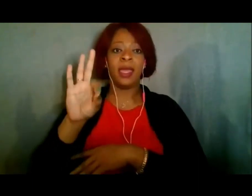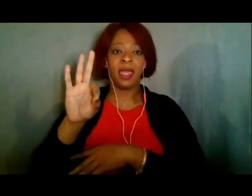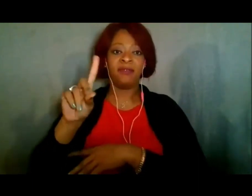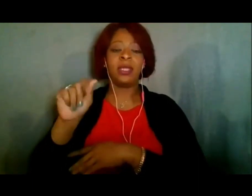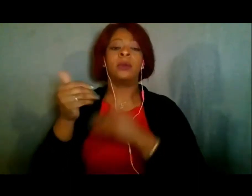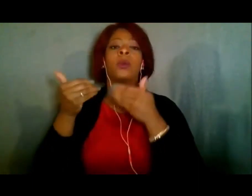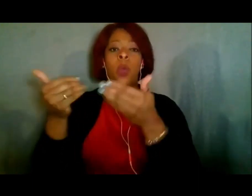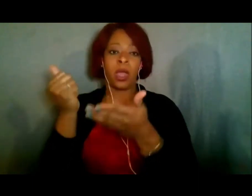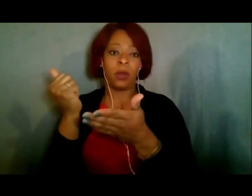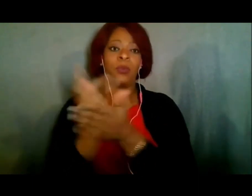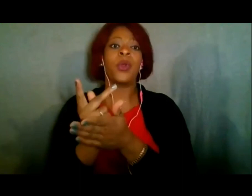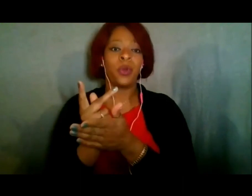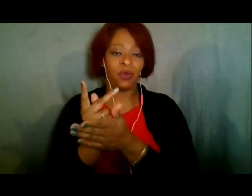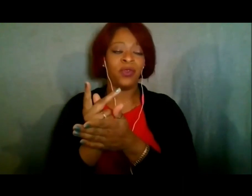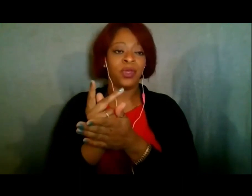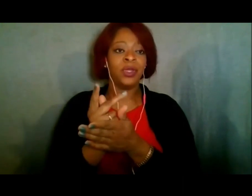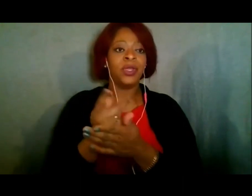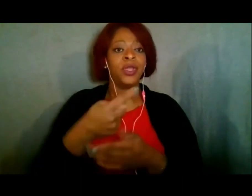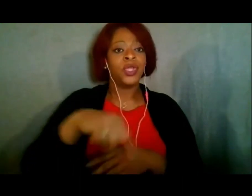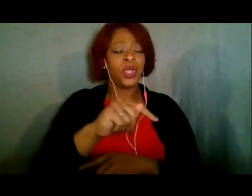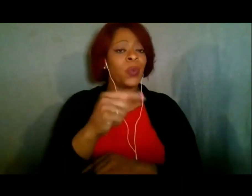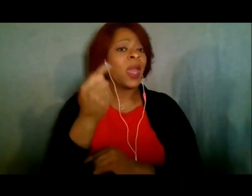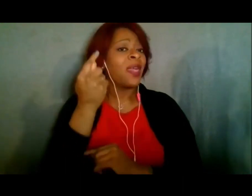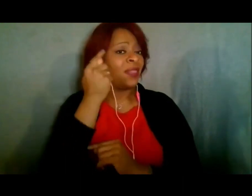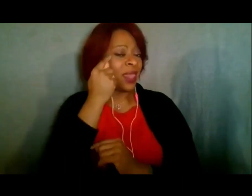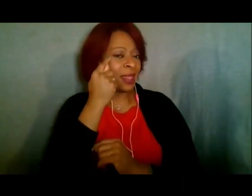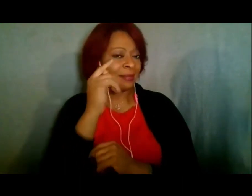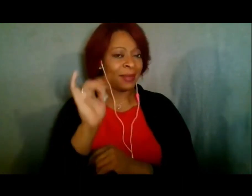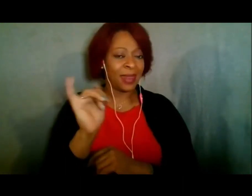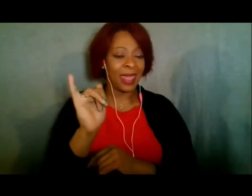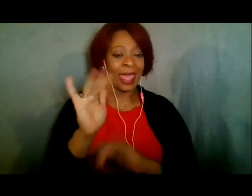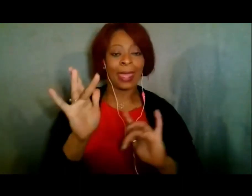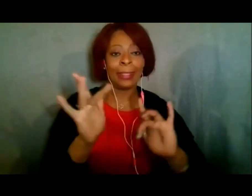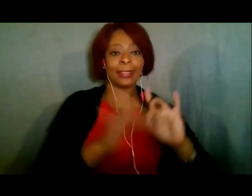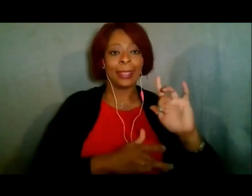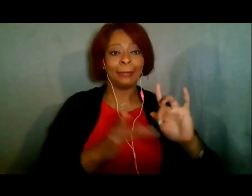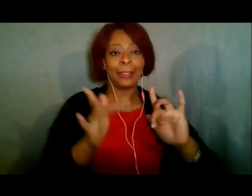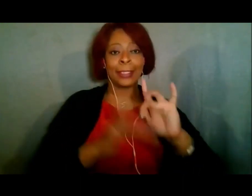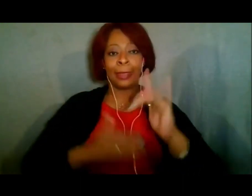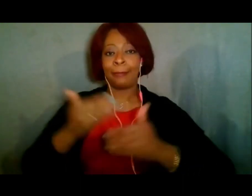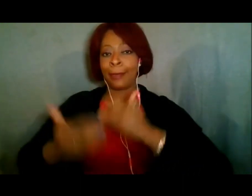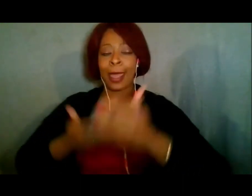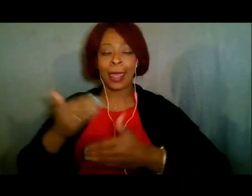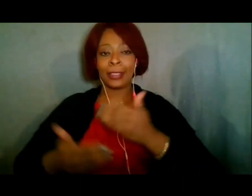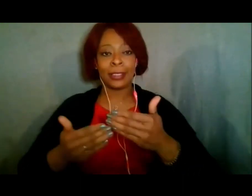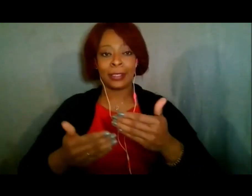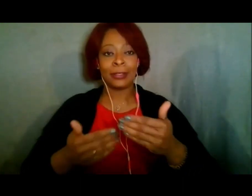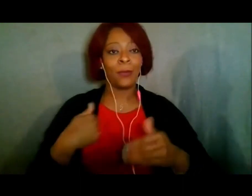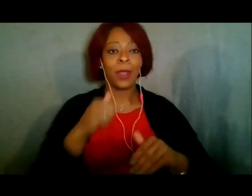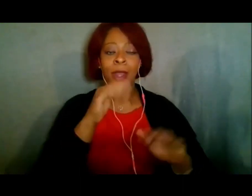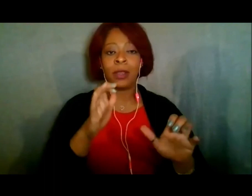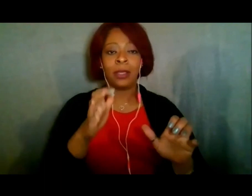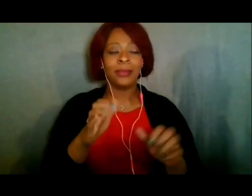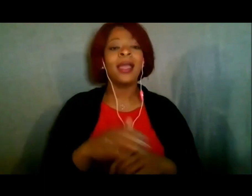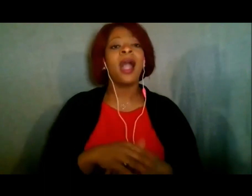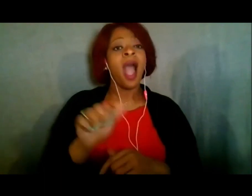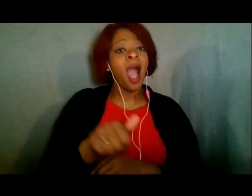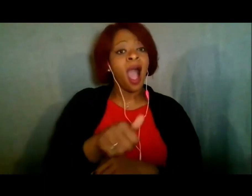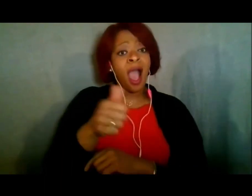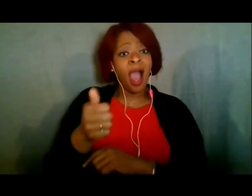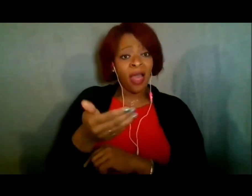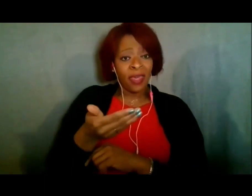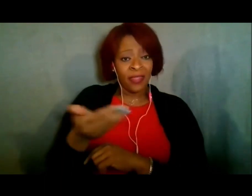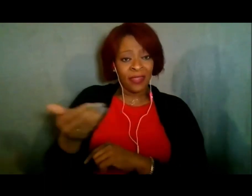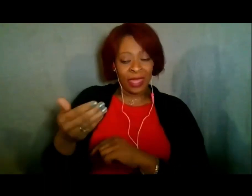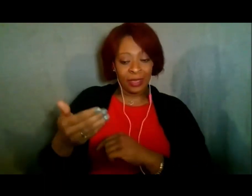it. So what you would normally think of as skipping processes, we didn't do. The other thing that